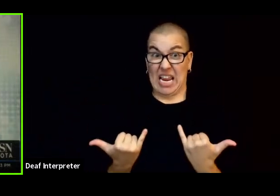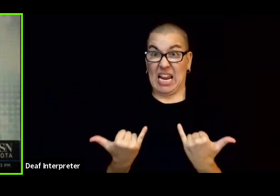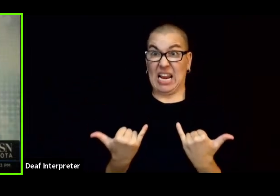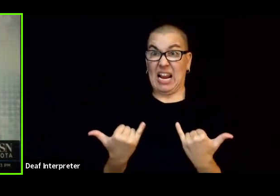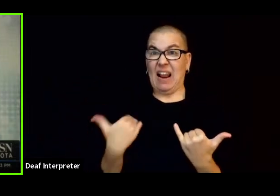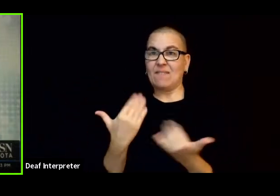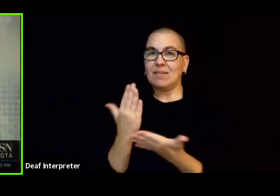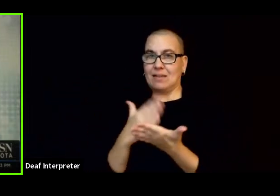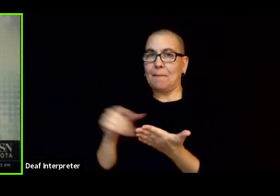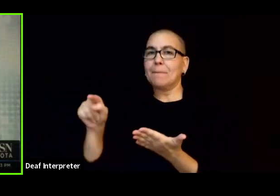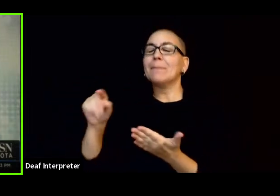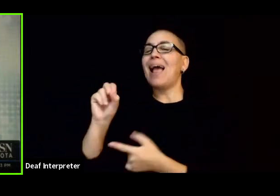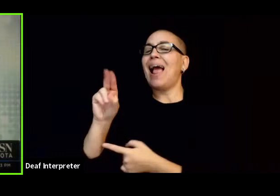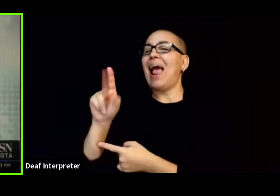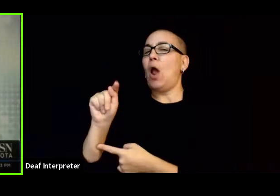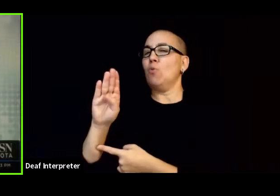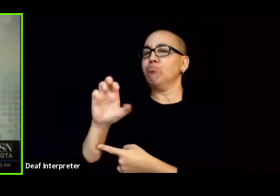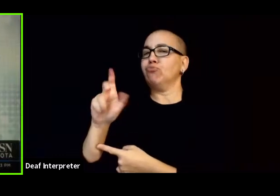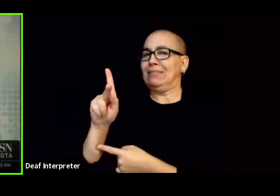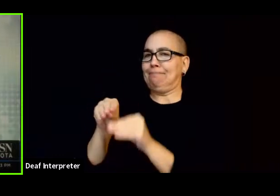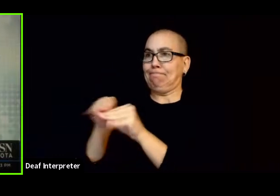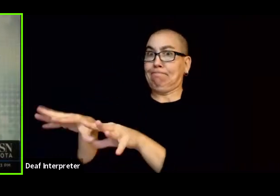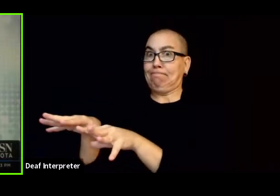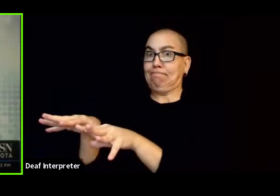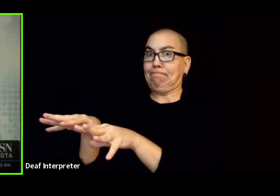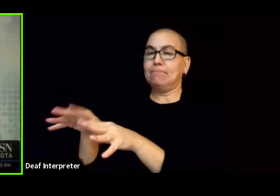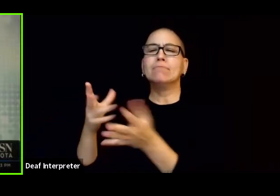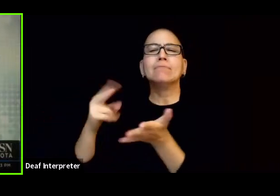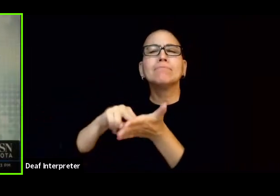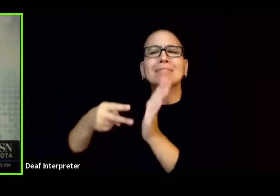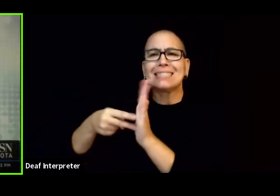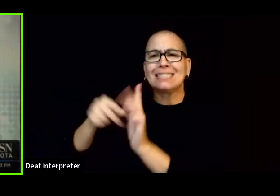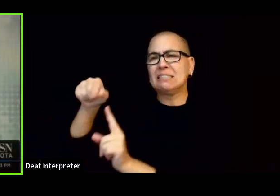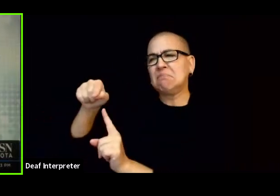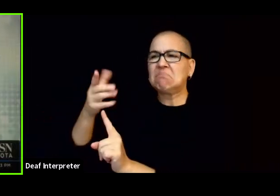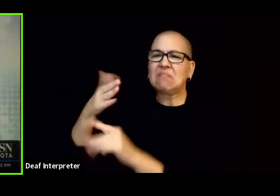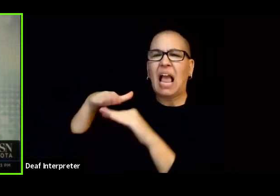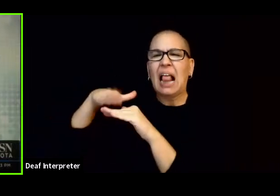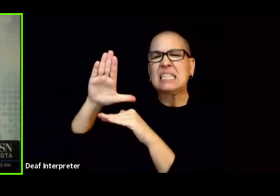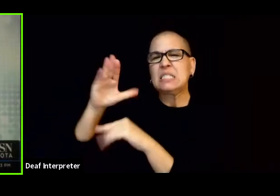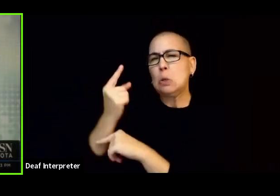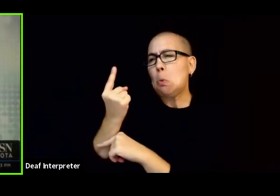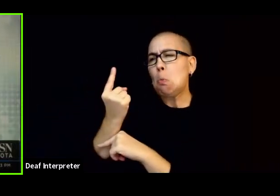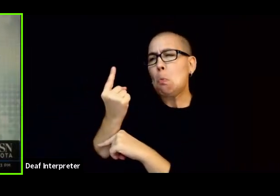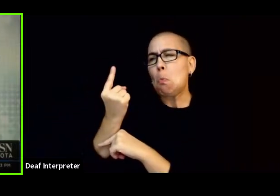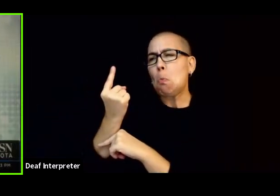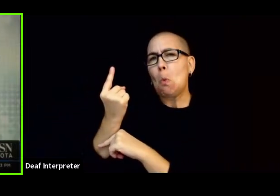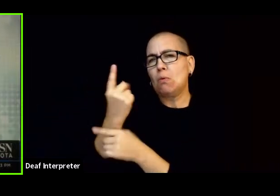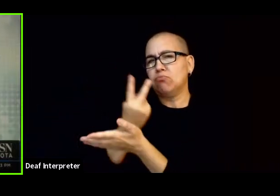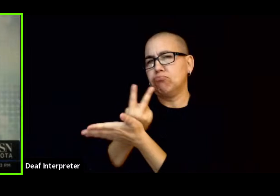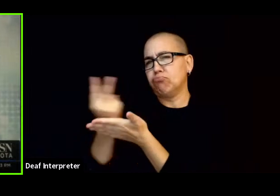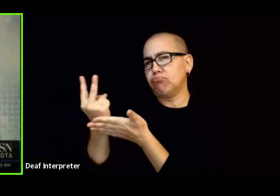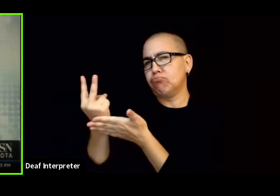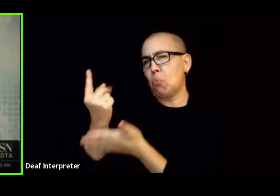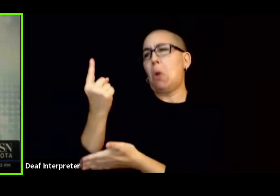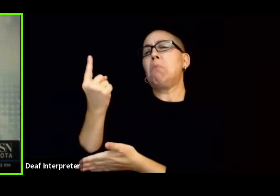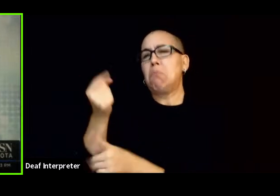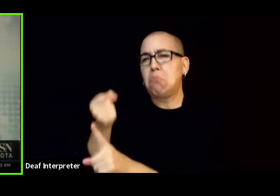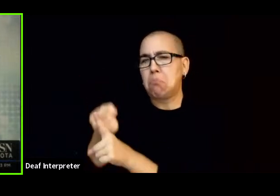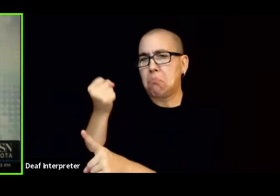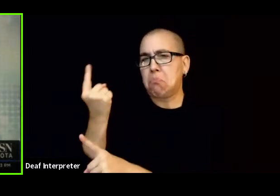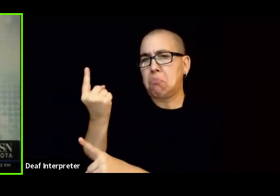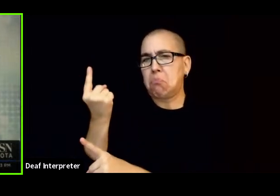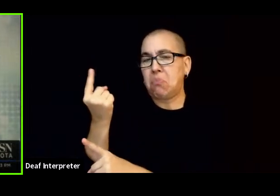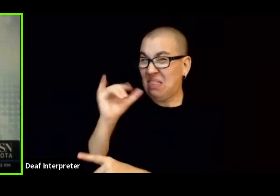the past 14 days. Only 10% of Minnesota's assisted living facilities currently have an active outbreak.